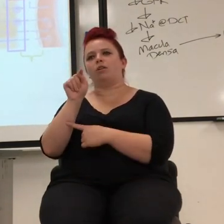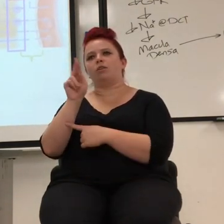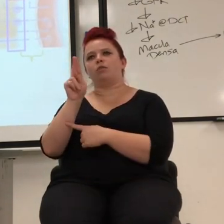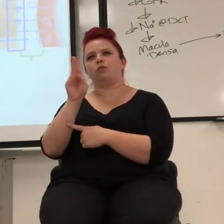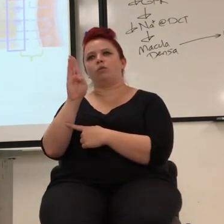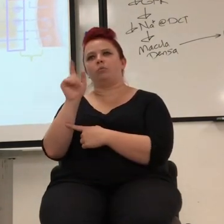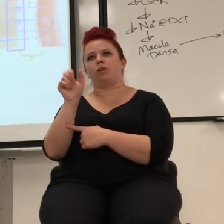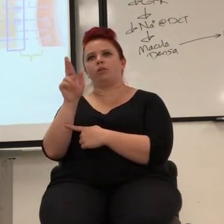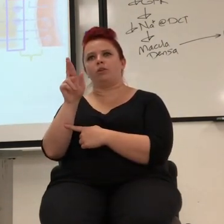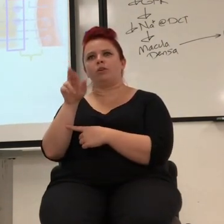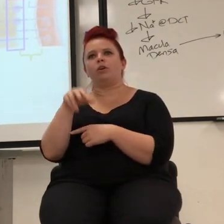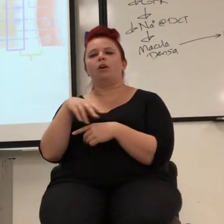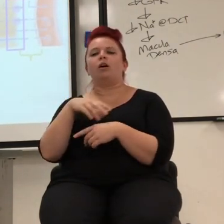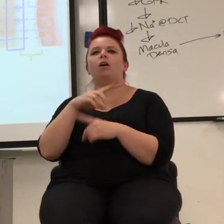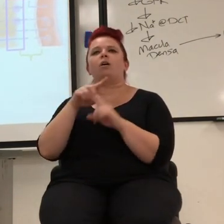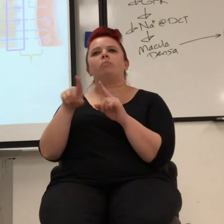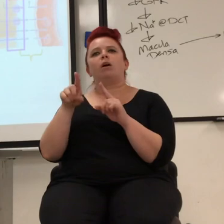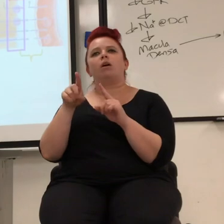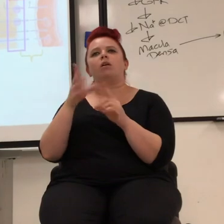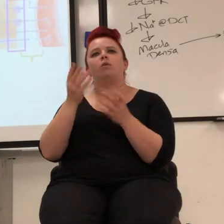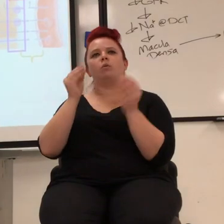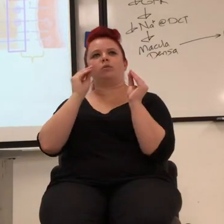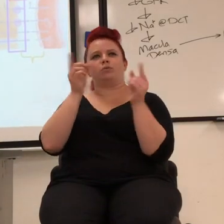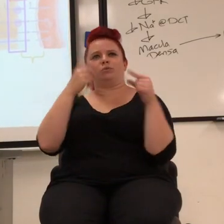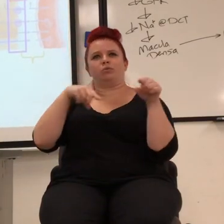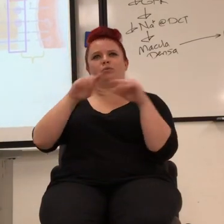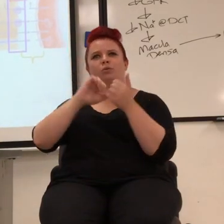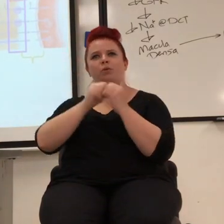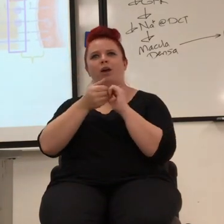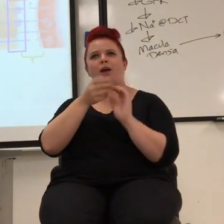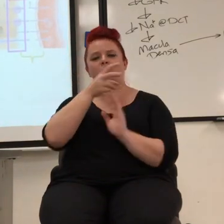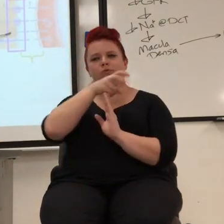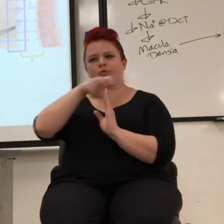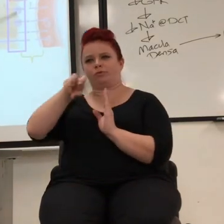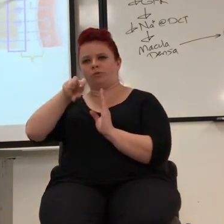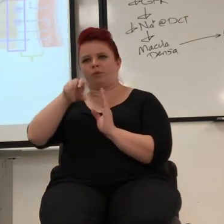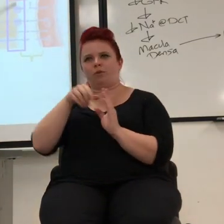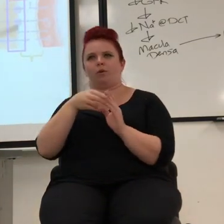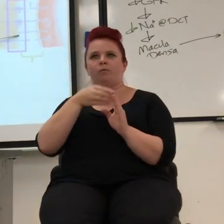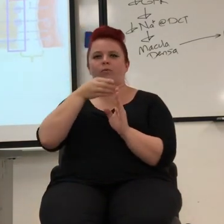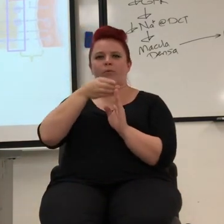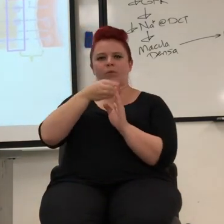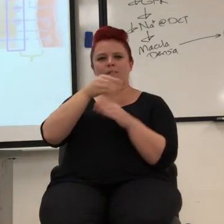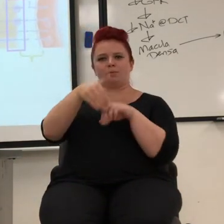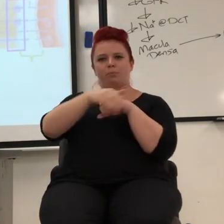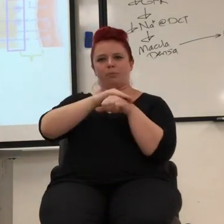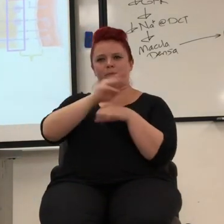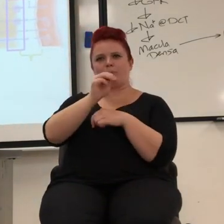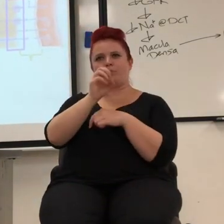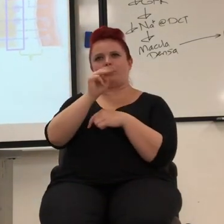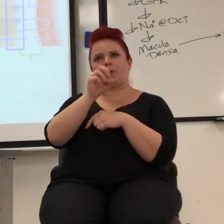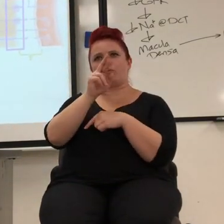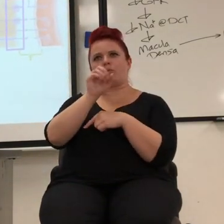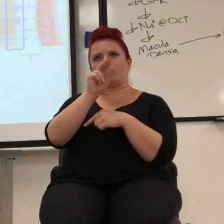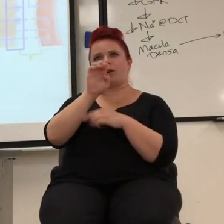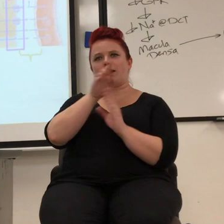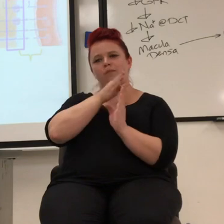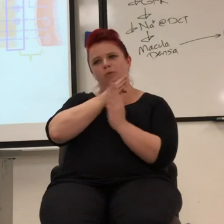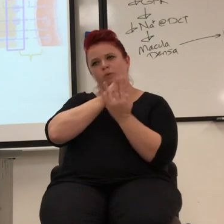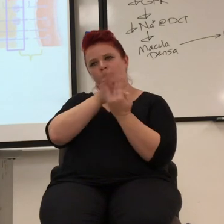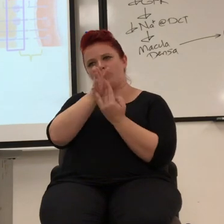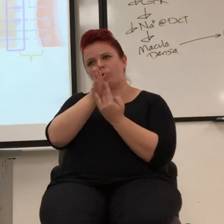teach students, how do you transport stuff across one membrane and the other membrane? And the names